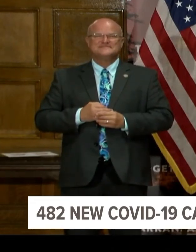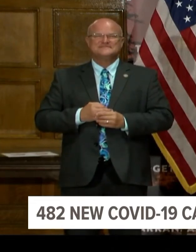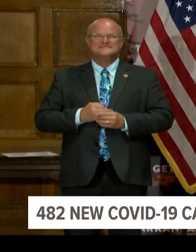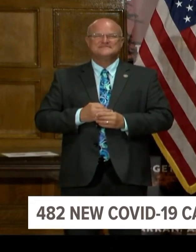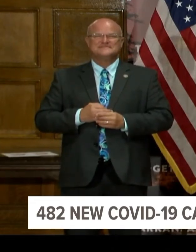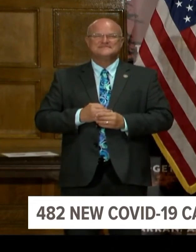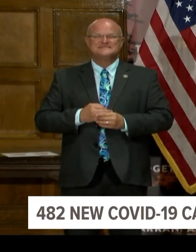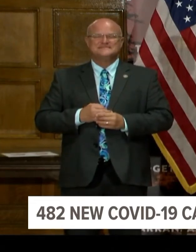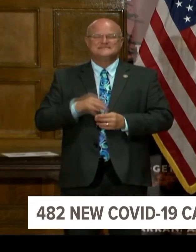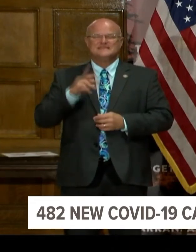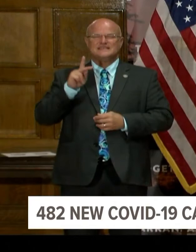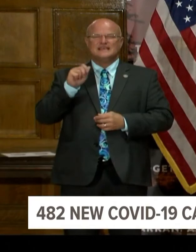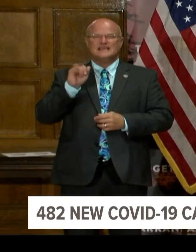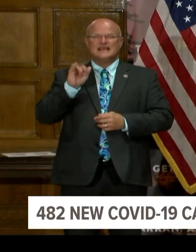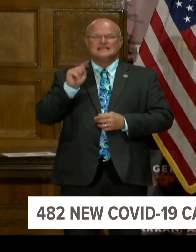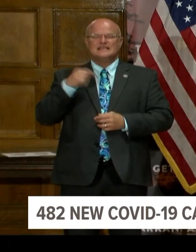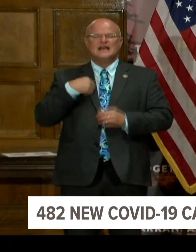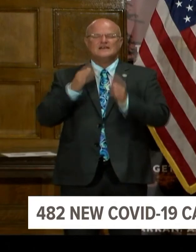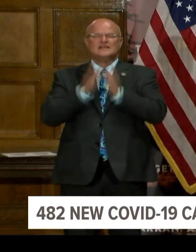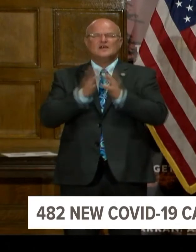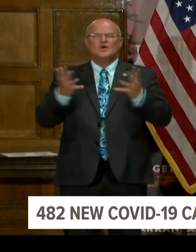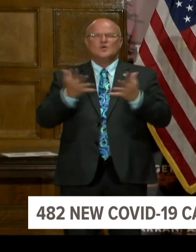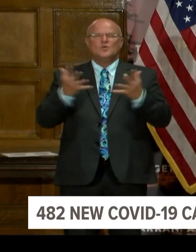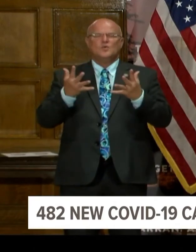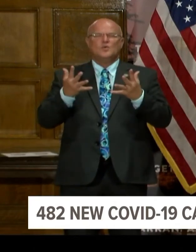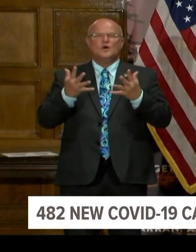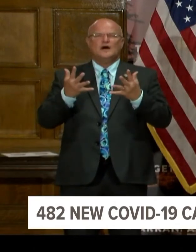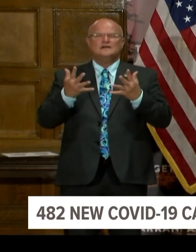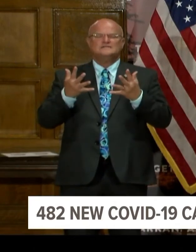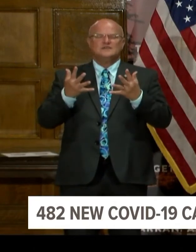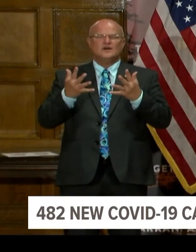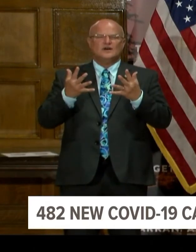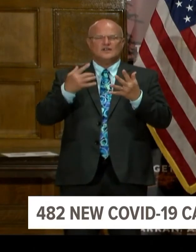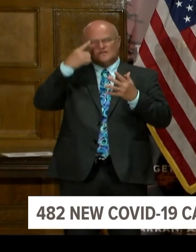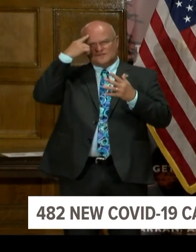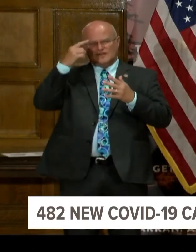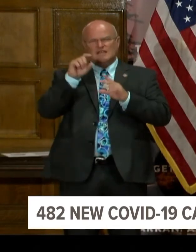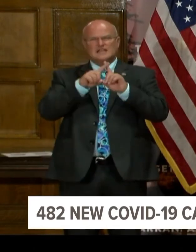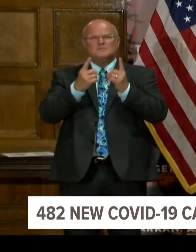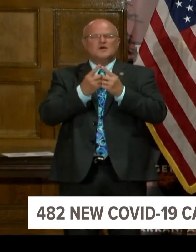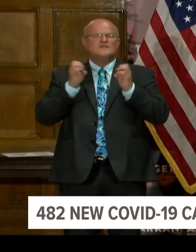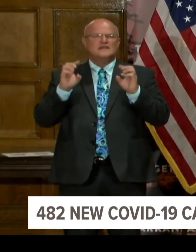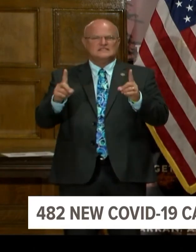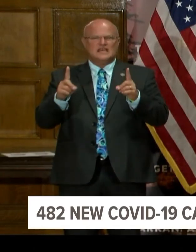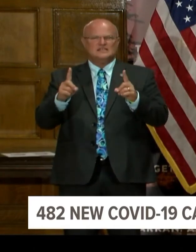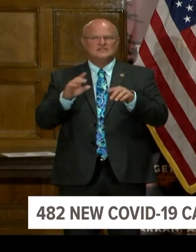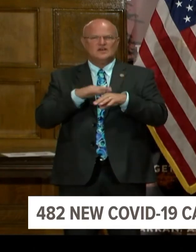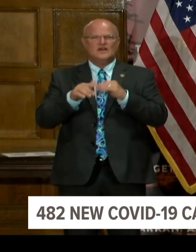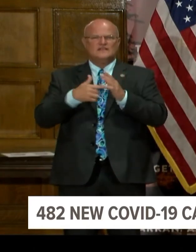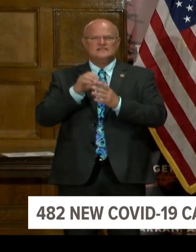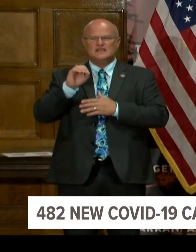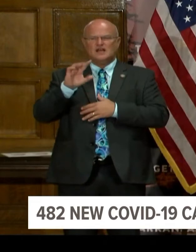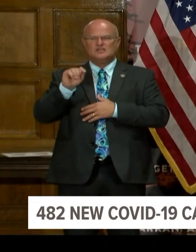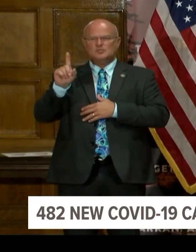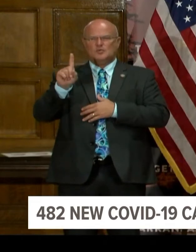AEIT. I was asking, what's on the line for the state and the Department of Education on these October 1 numbers with this